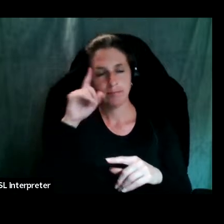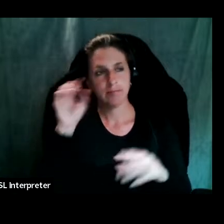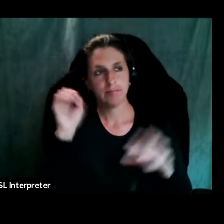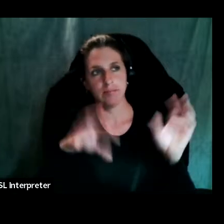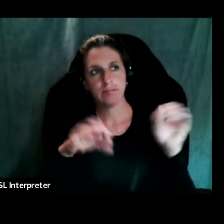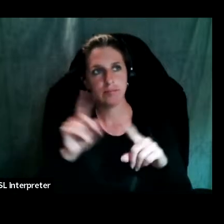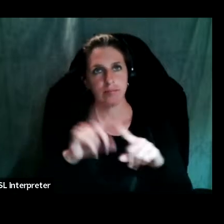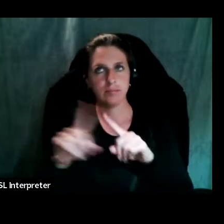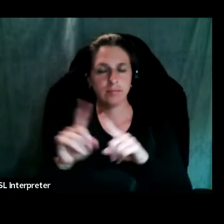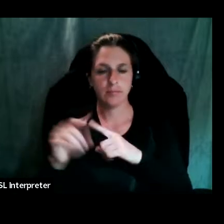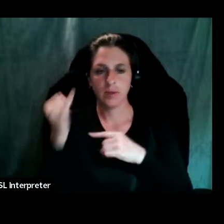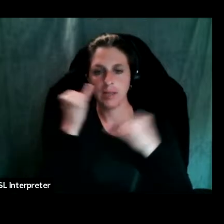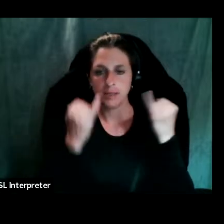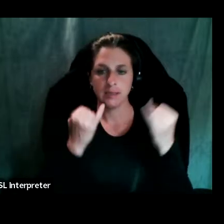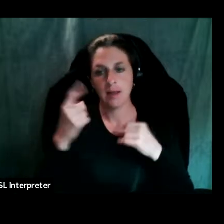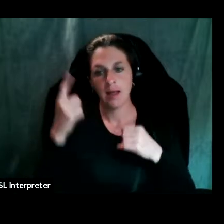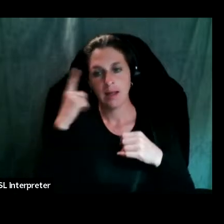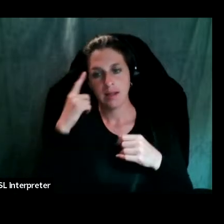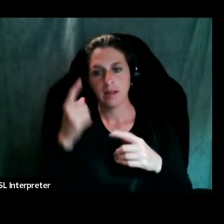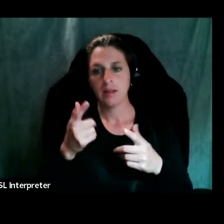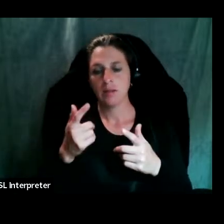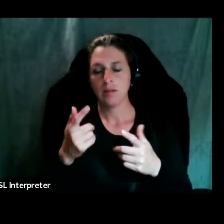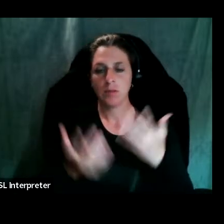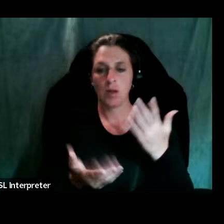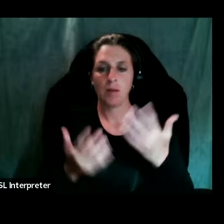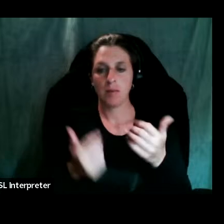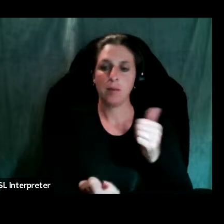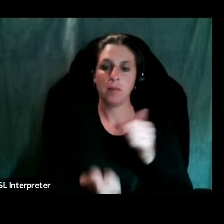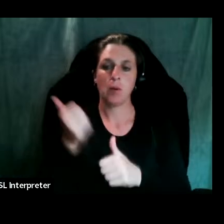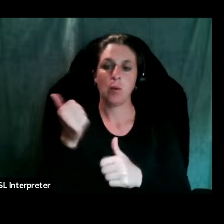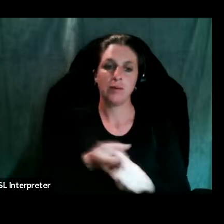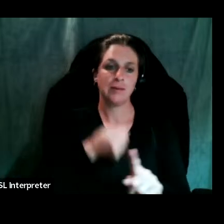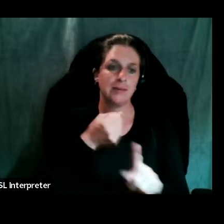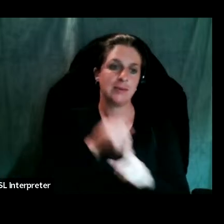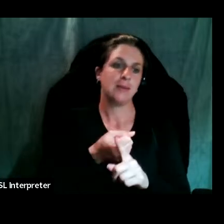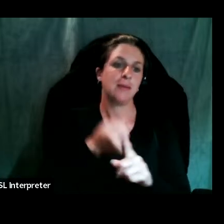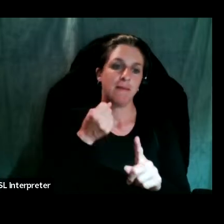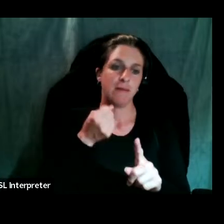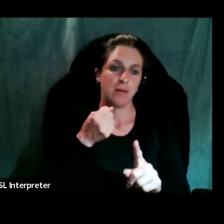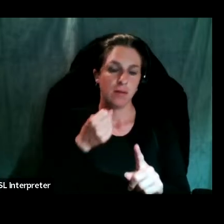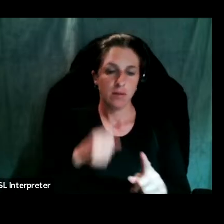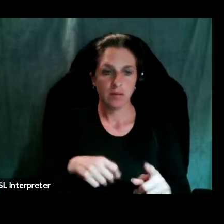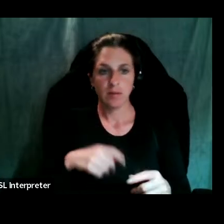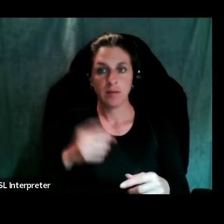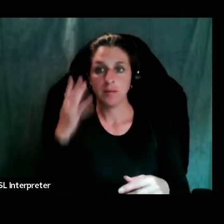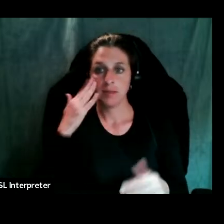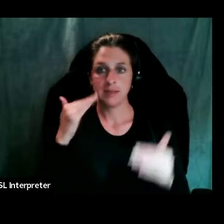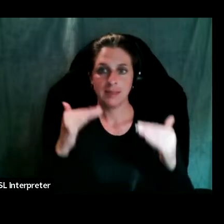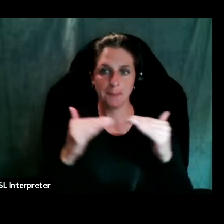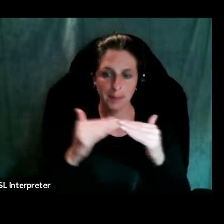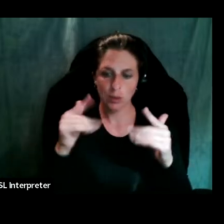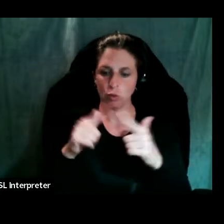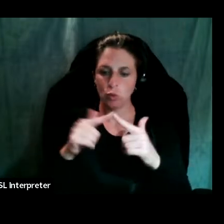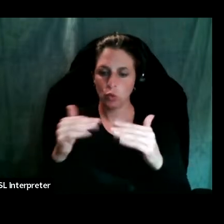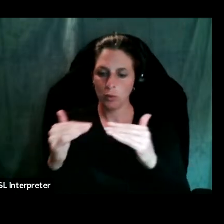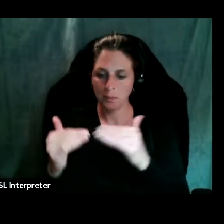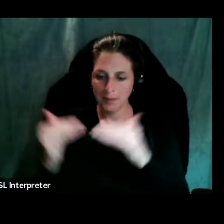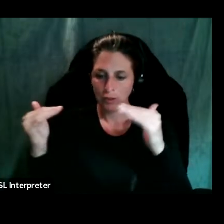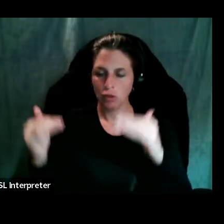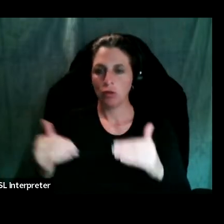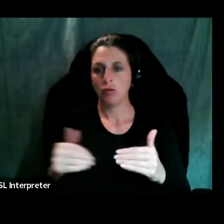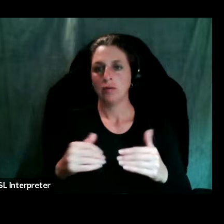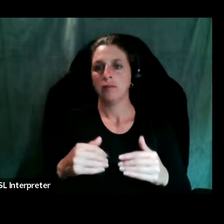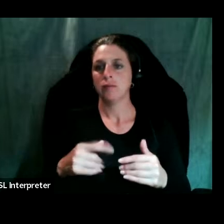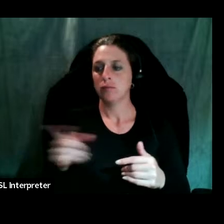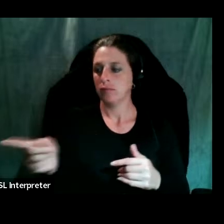that's it's probably the most impactful, because it's peer to peer. It's somebody that lives life